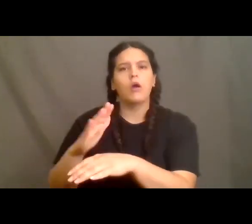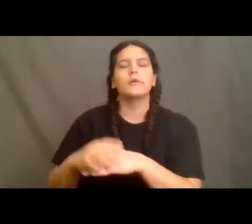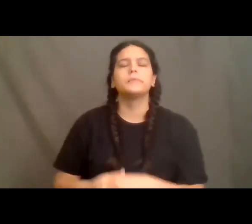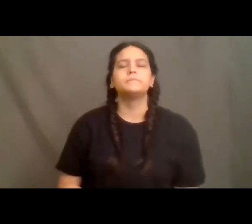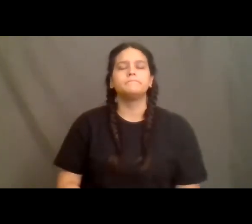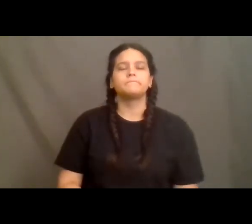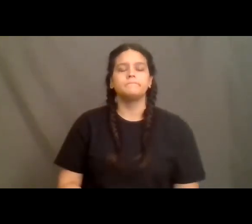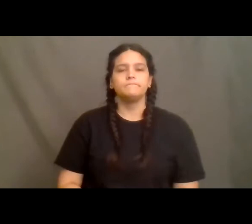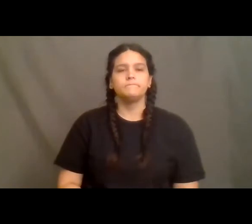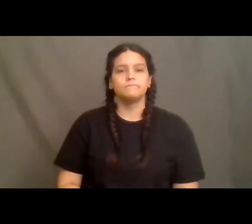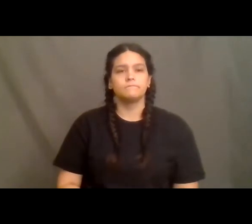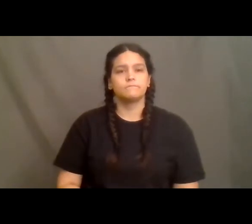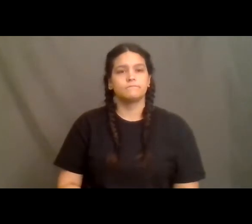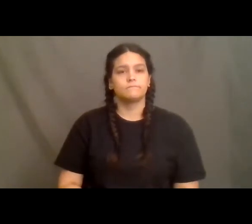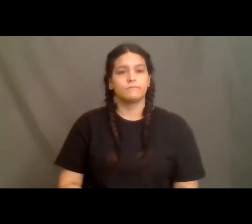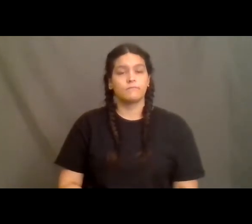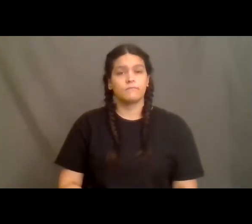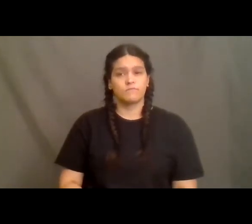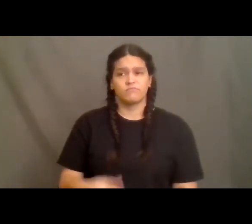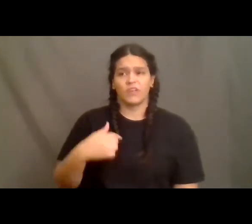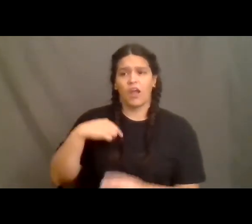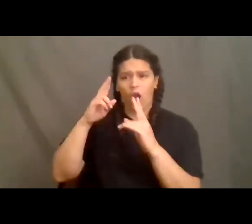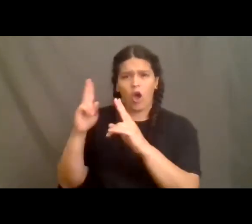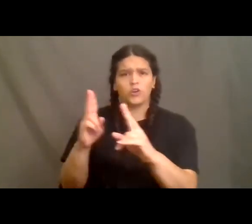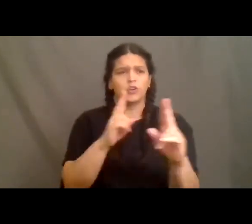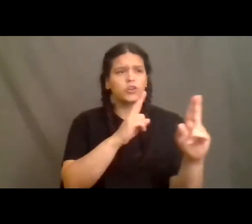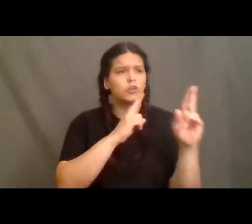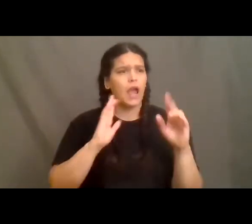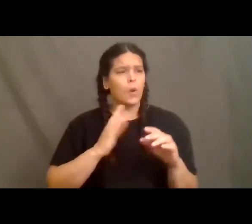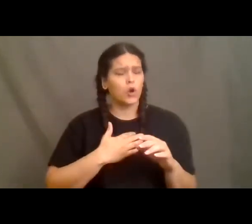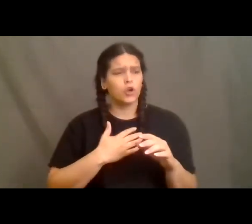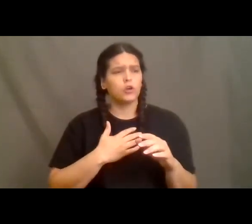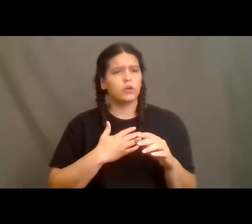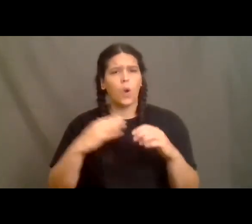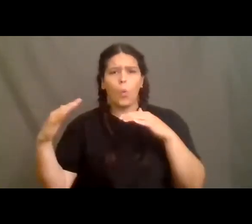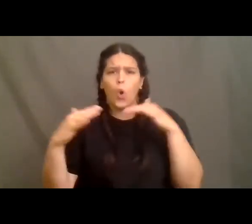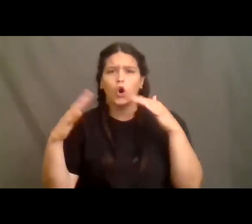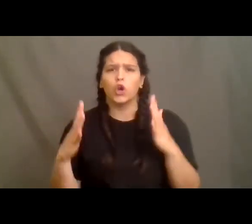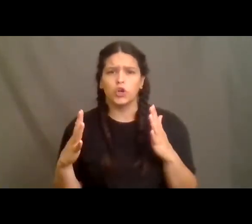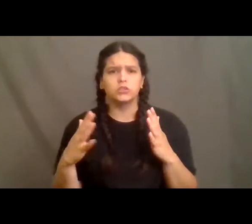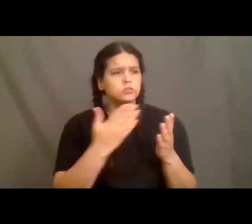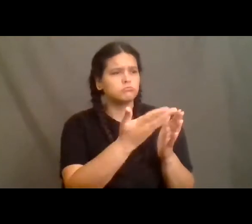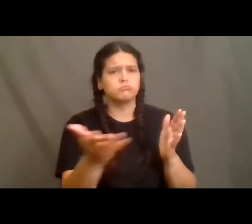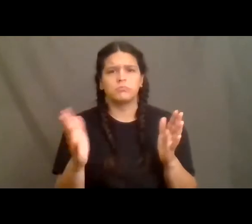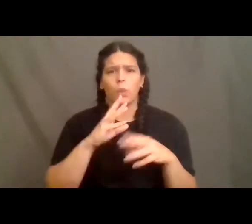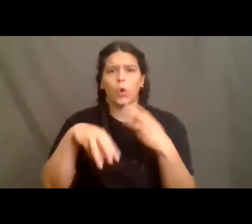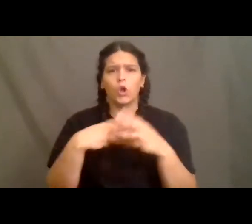as I honor, you know, our frontline warriors today with that song, with this song.